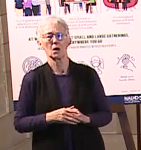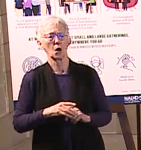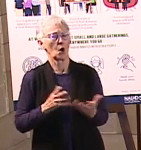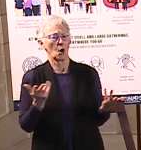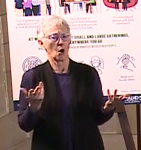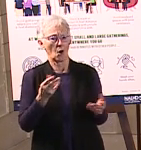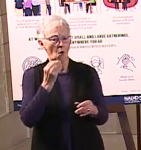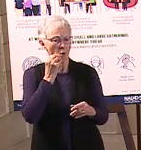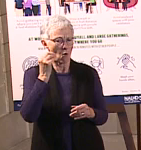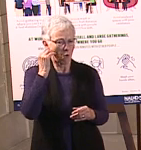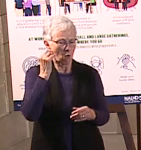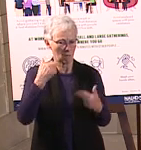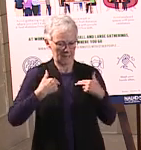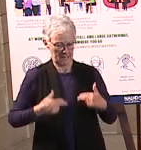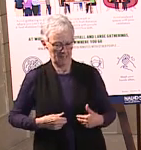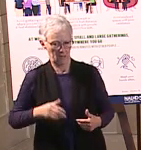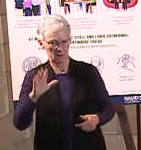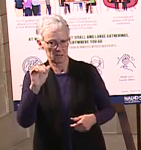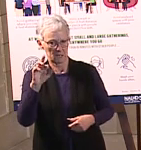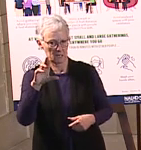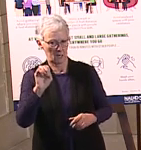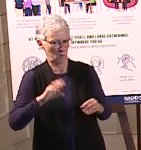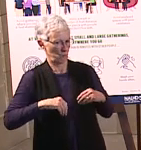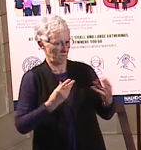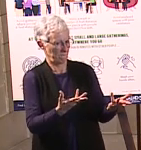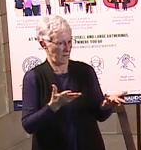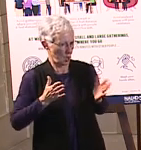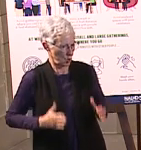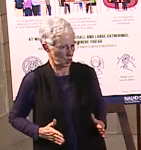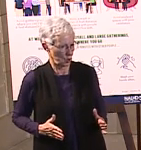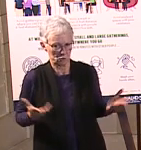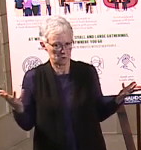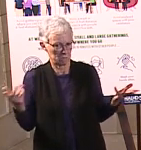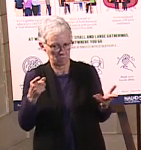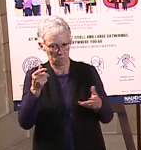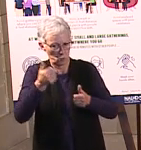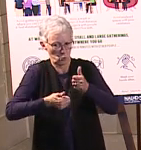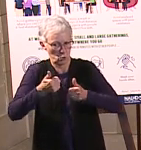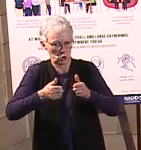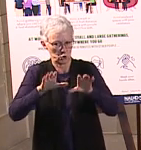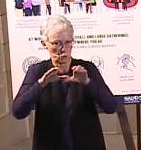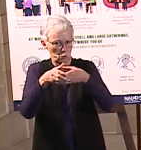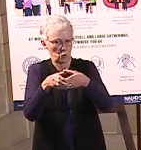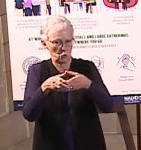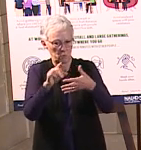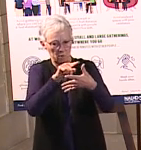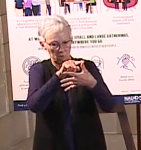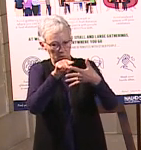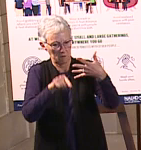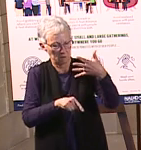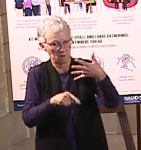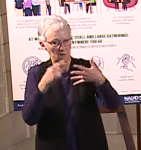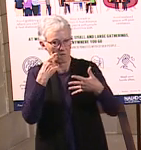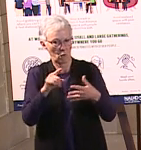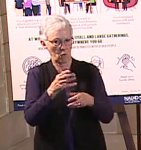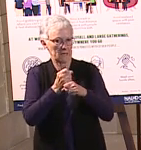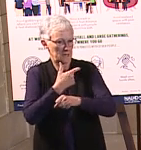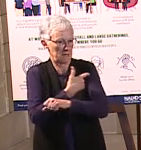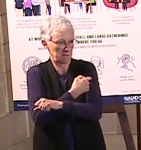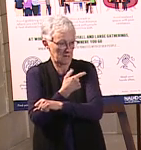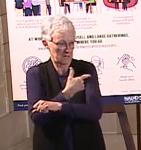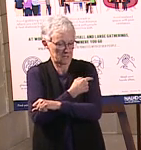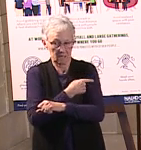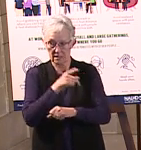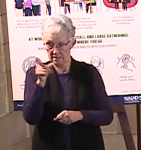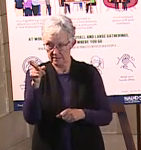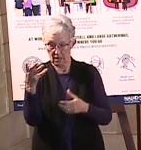do home healthcare providers fall with regard to the vaccine prioritization, and do they fall into that first group of healthcare providers? And